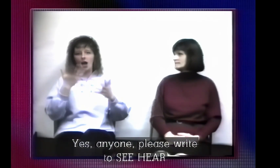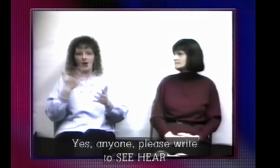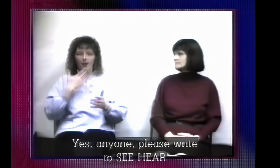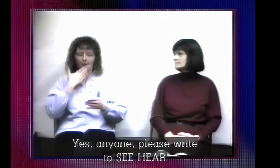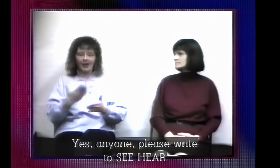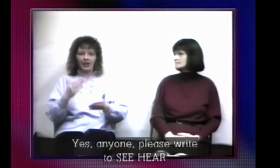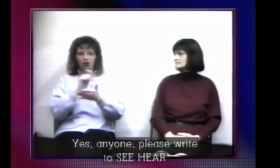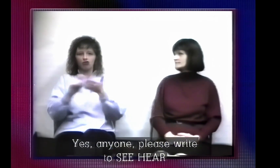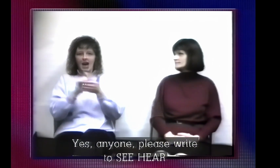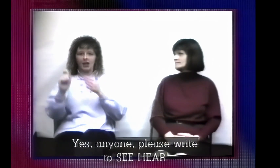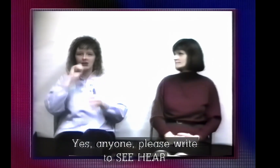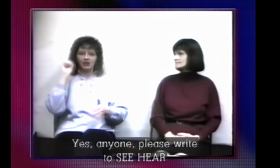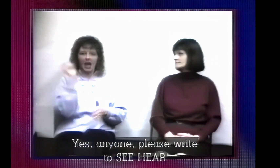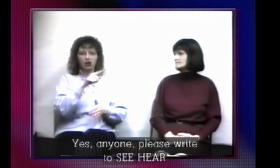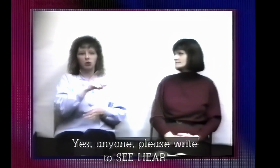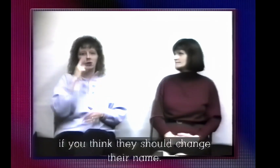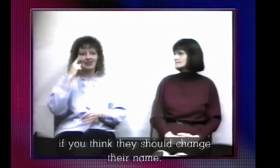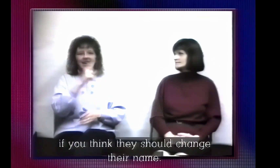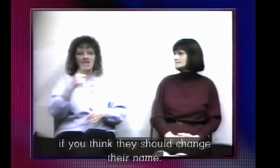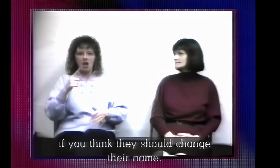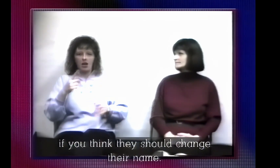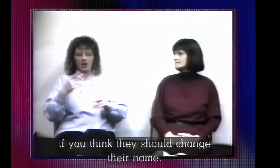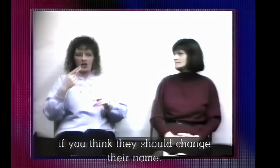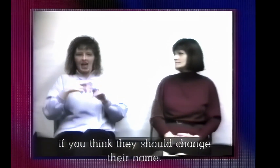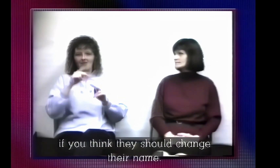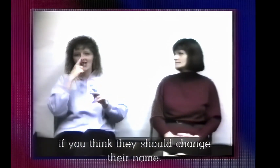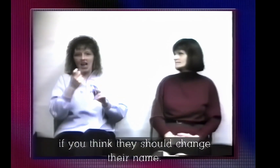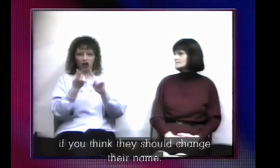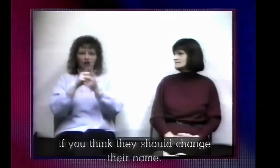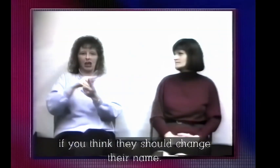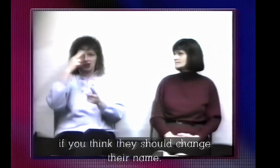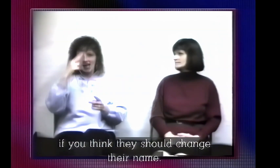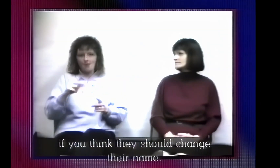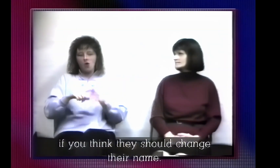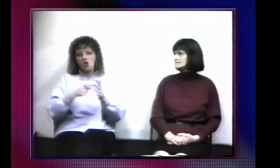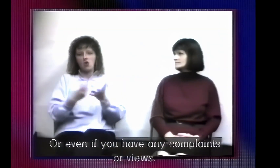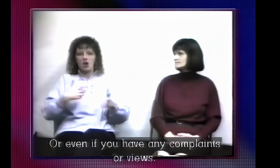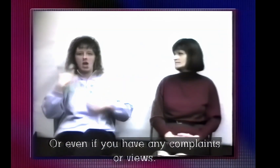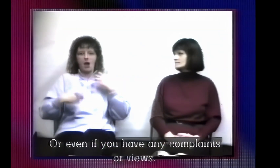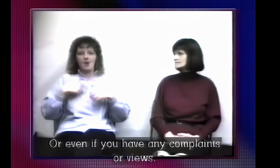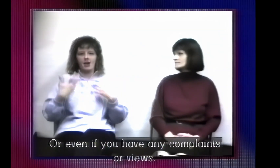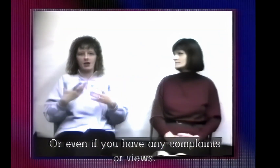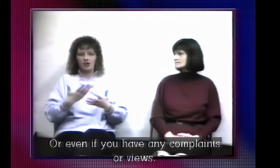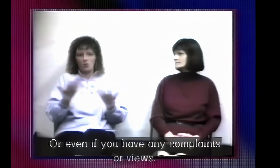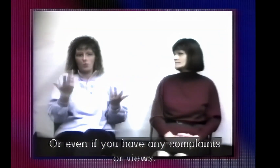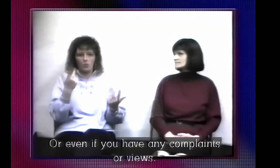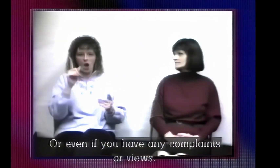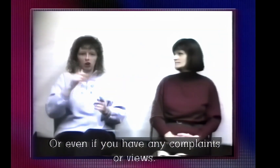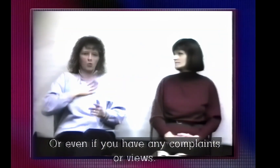Yes, anyone, please write to "See Here" if you think they should change their name, or even if you have any complaints or